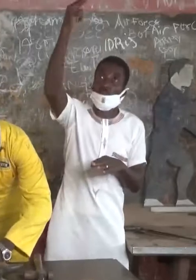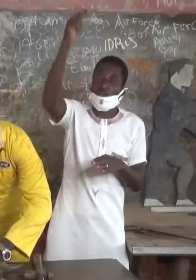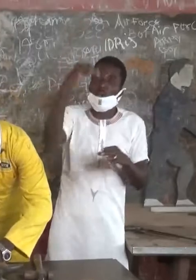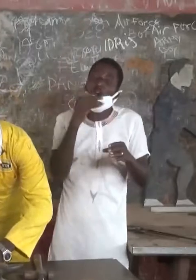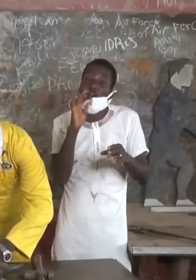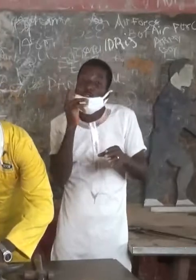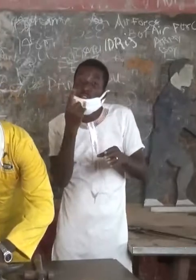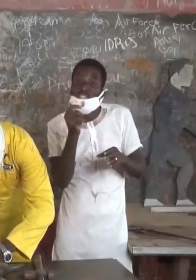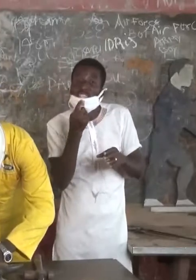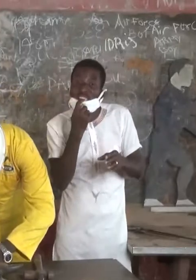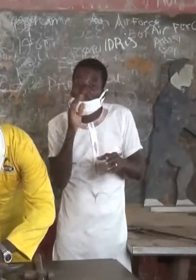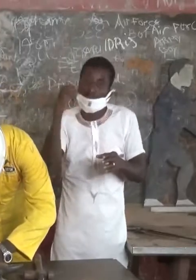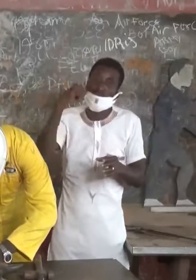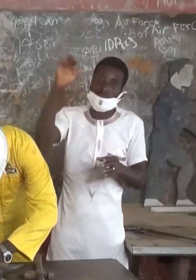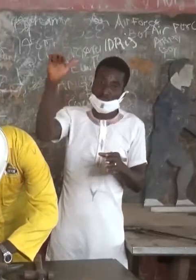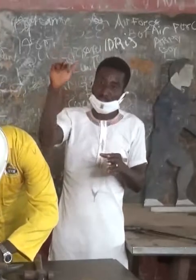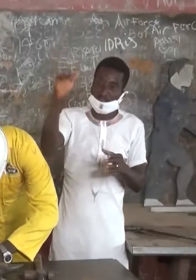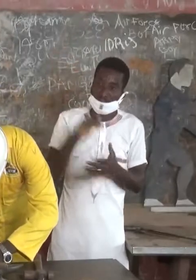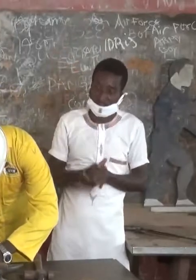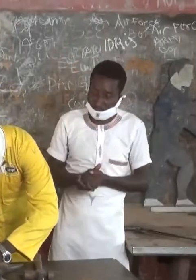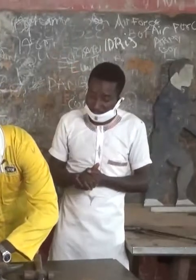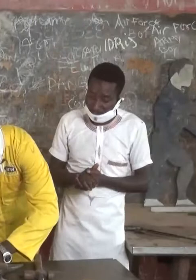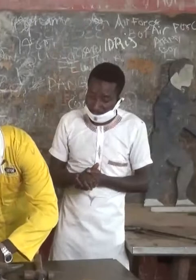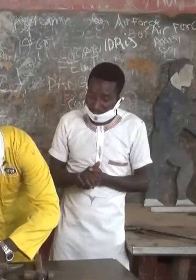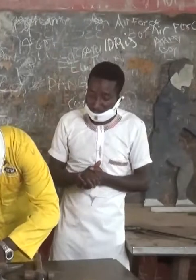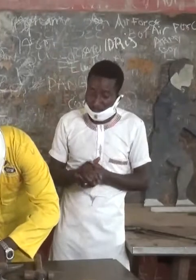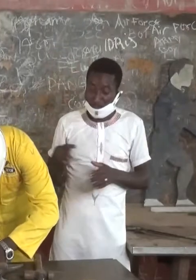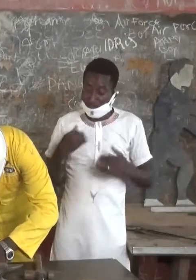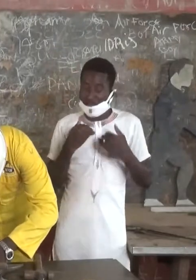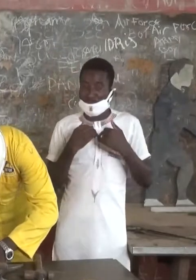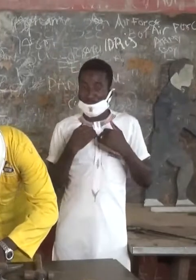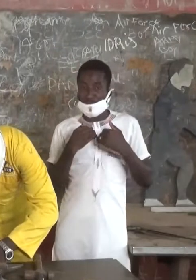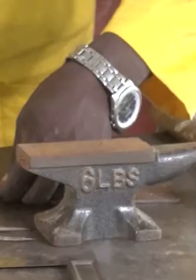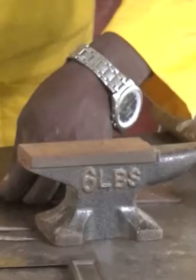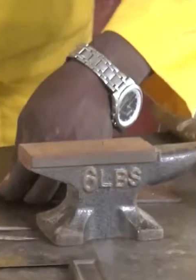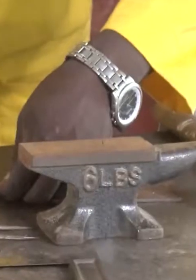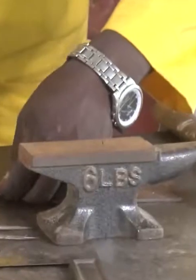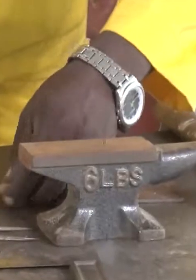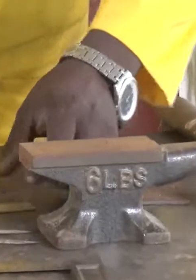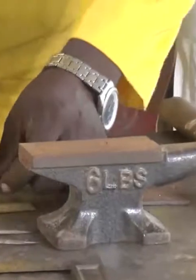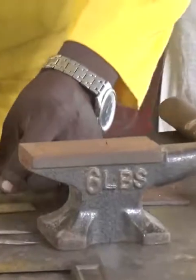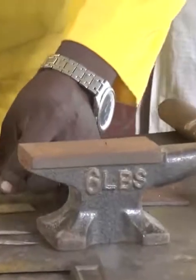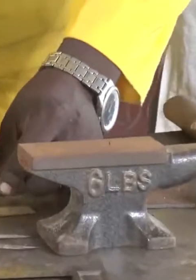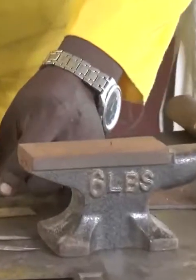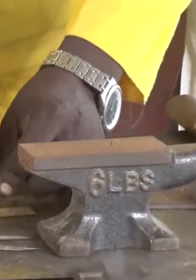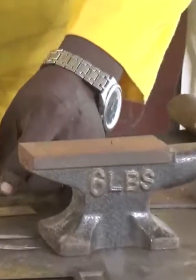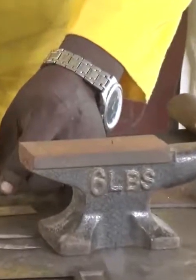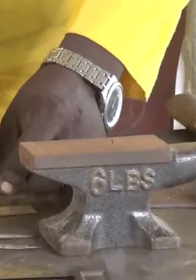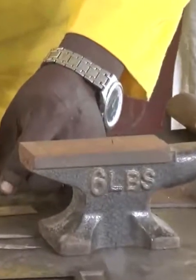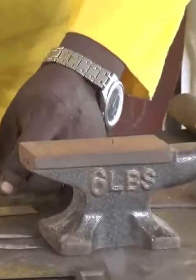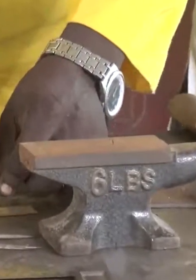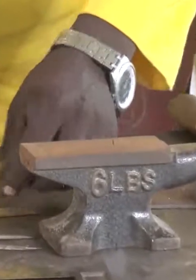the female. Now I've gotten my 25 at the right side.